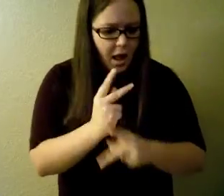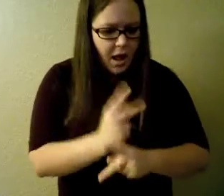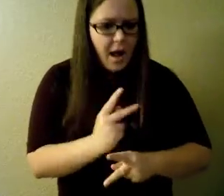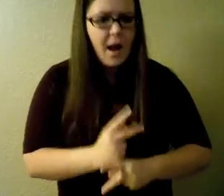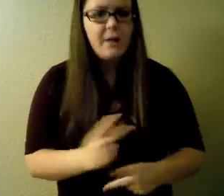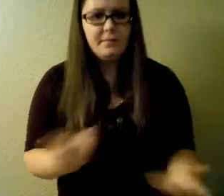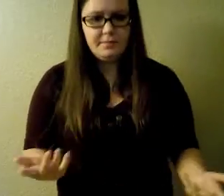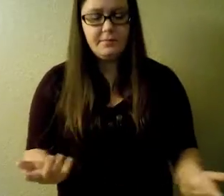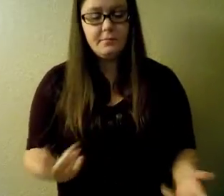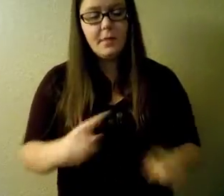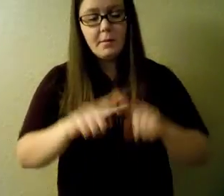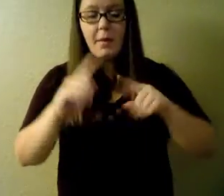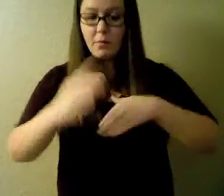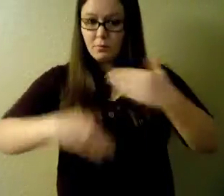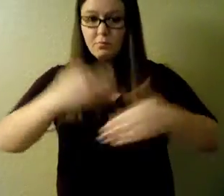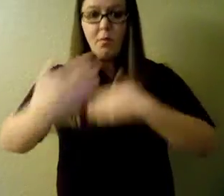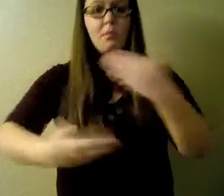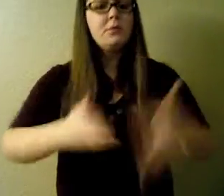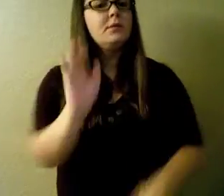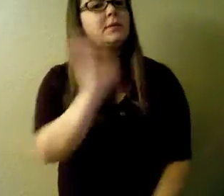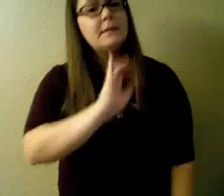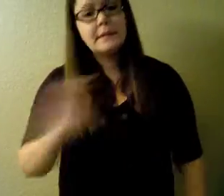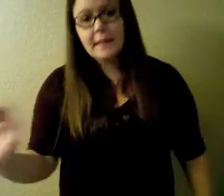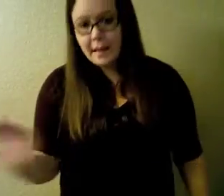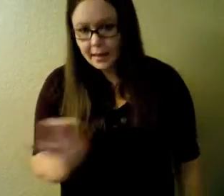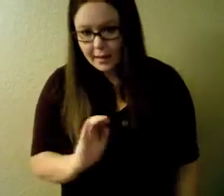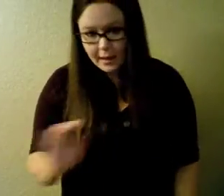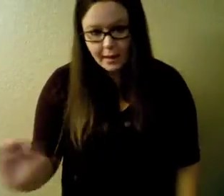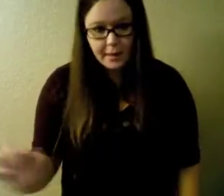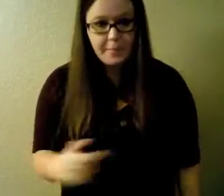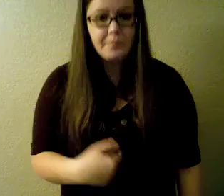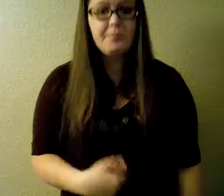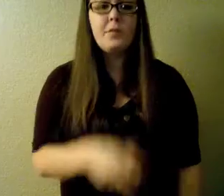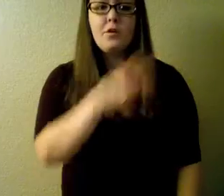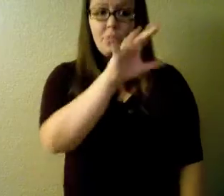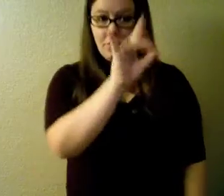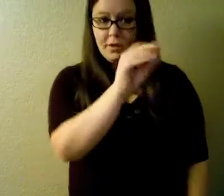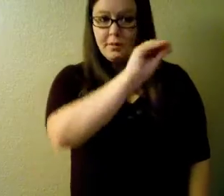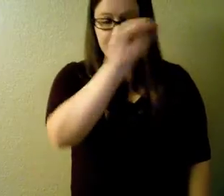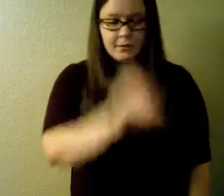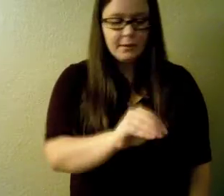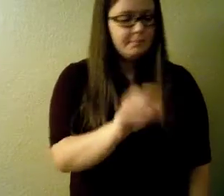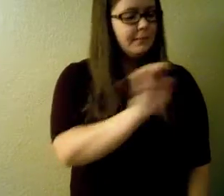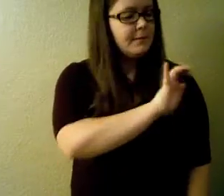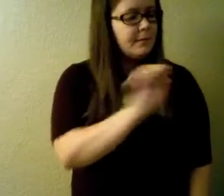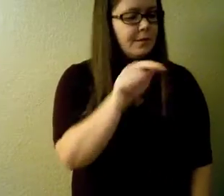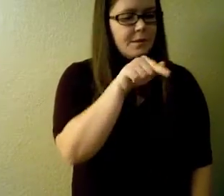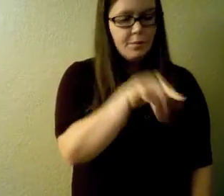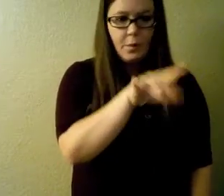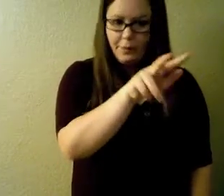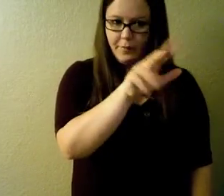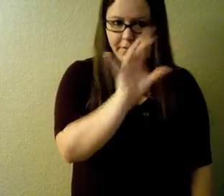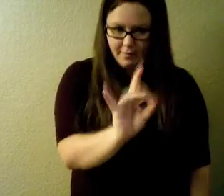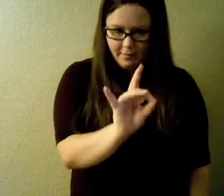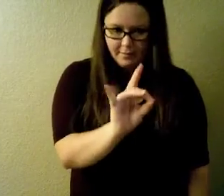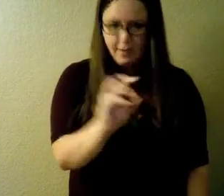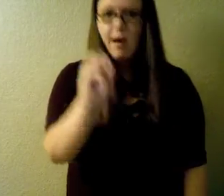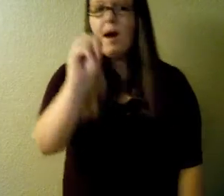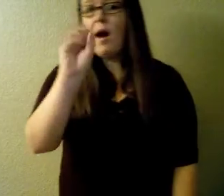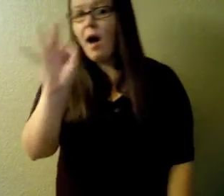same. 38% is the same thing as 0.38 of times